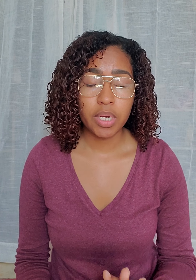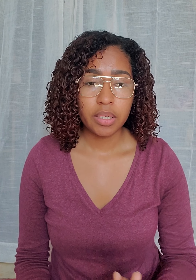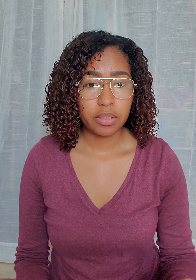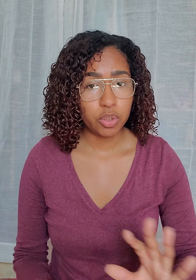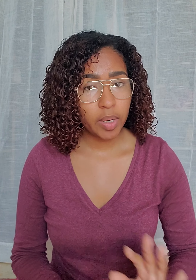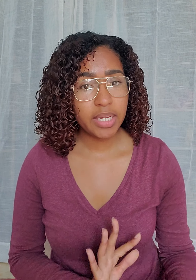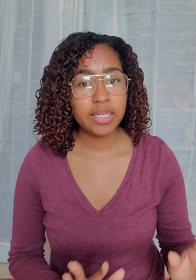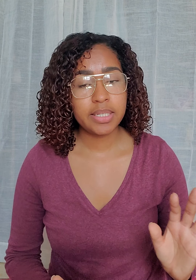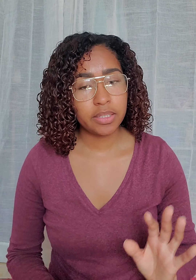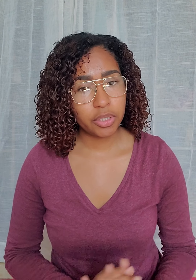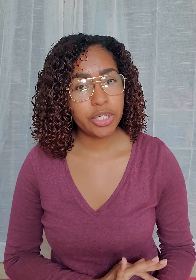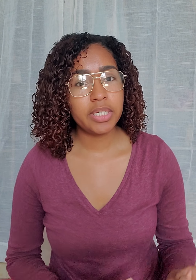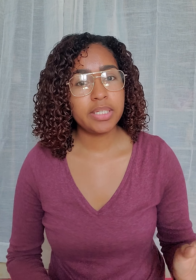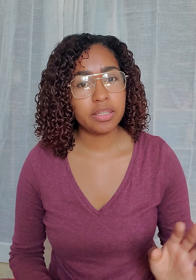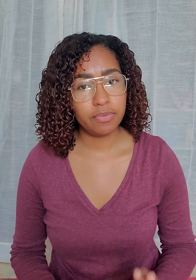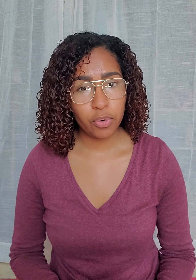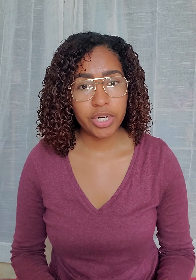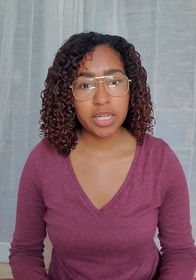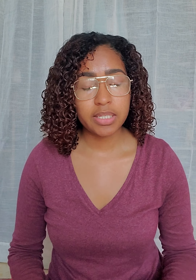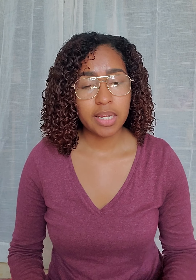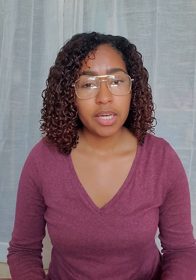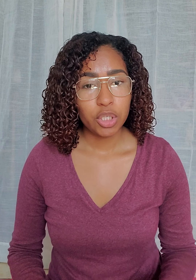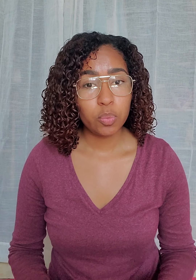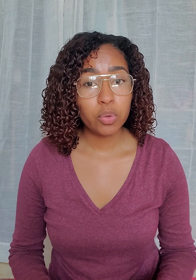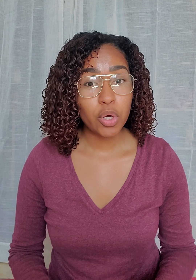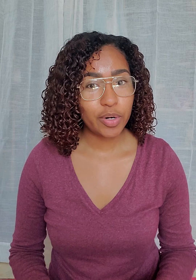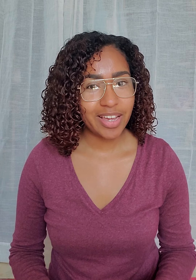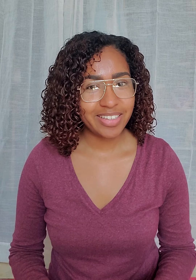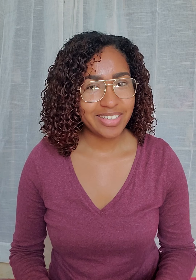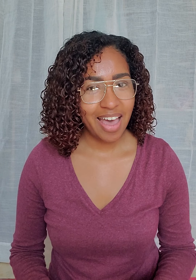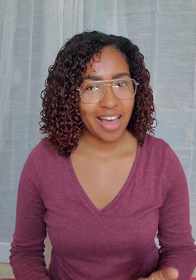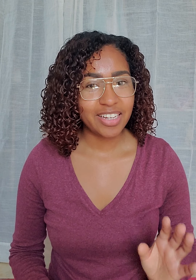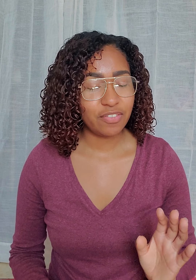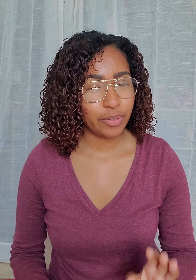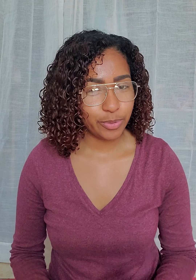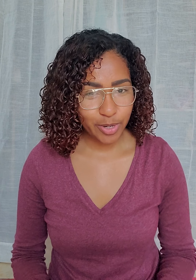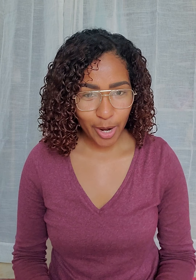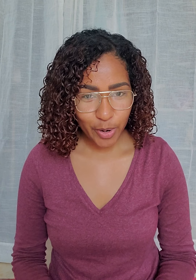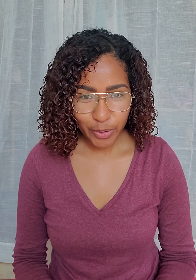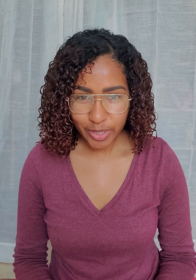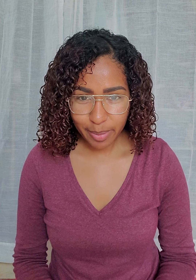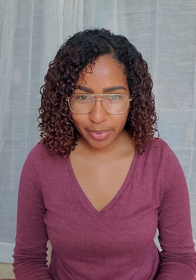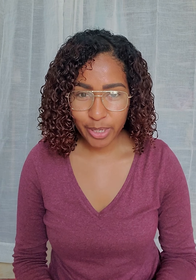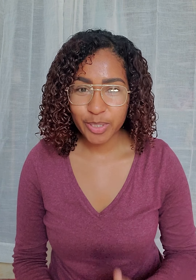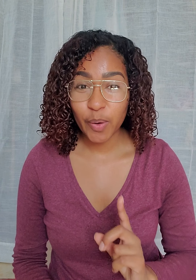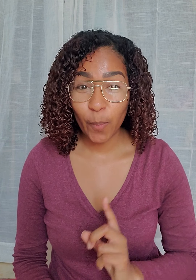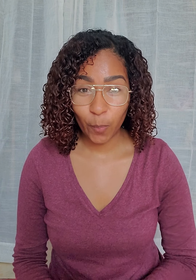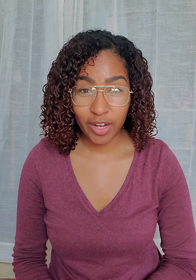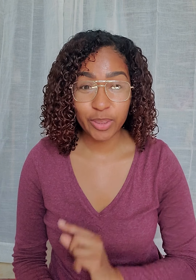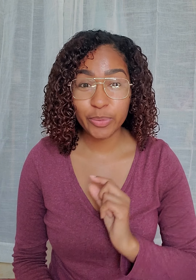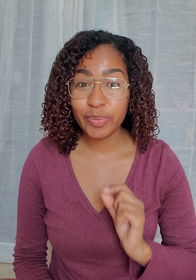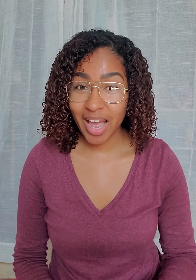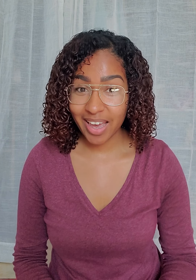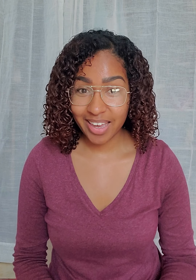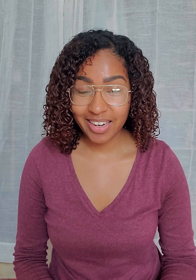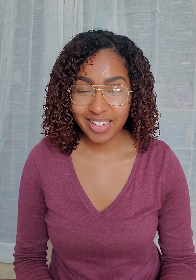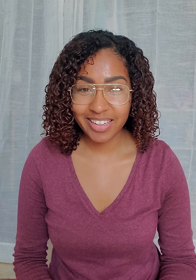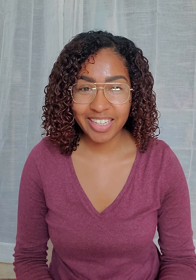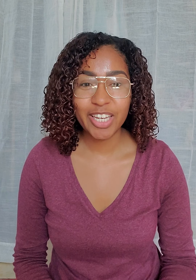the 20s and the 30s and the 40s, you will notice that if you do not know your numbers 1 through 9, you